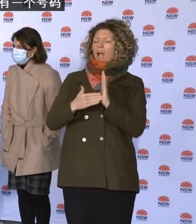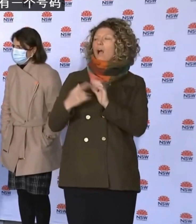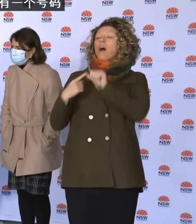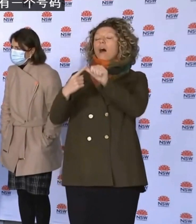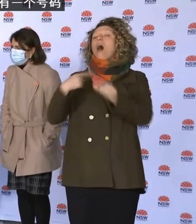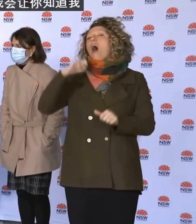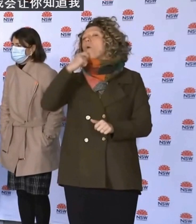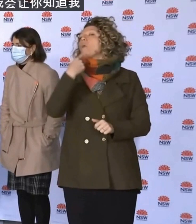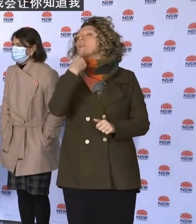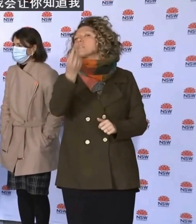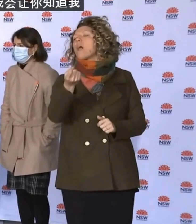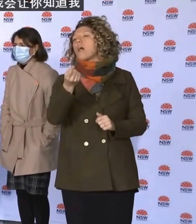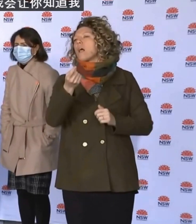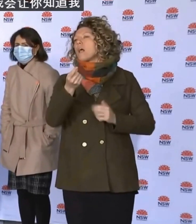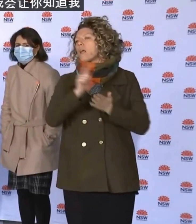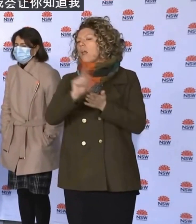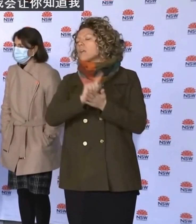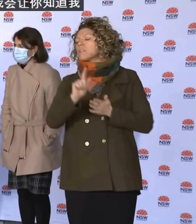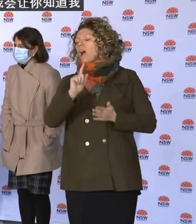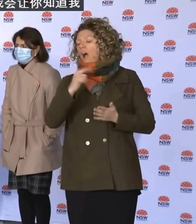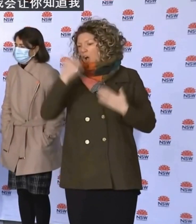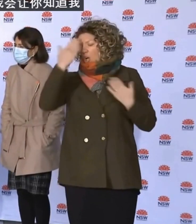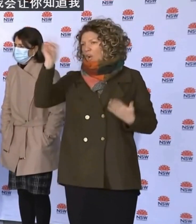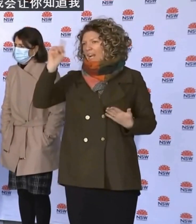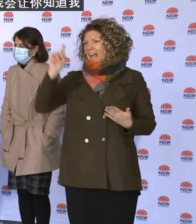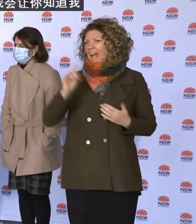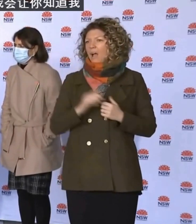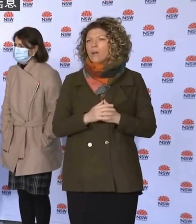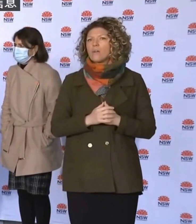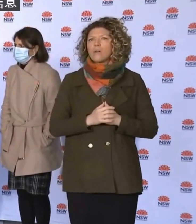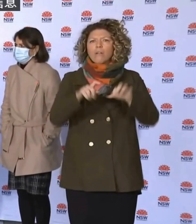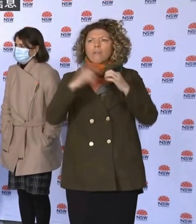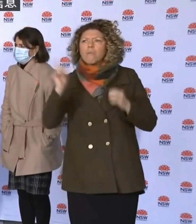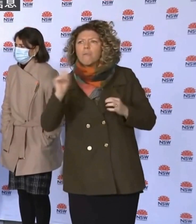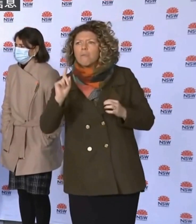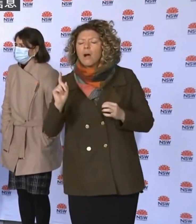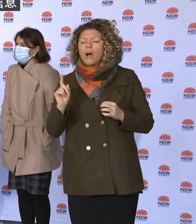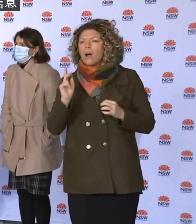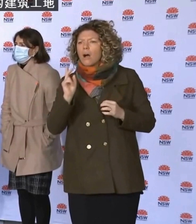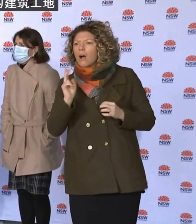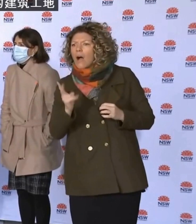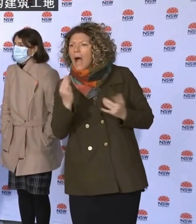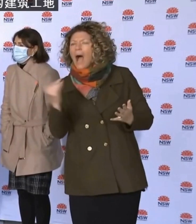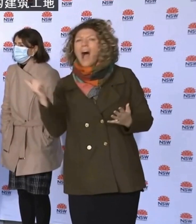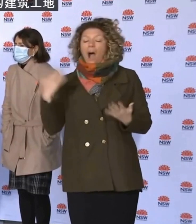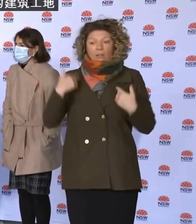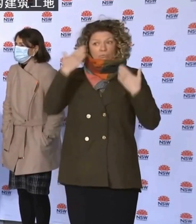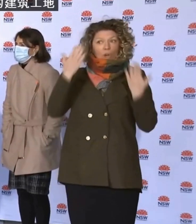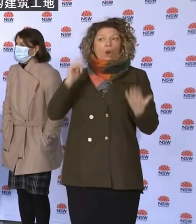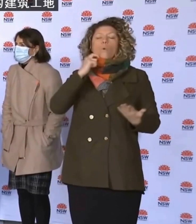been a number that have been in the workplace. Single digits, or? Oh, I'll get you that. Oh, I don't want to mislead you. I'll get you the information. Also, Dr.